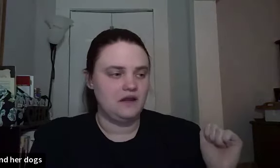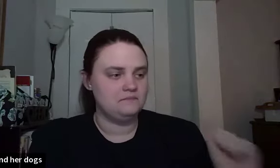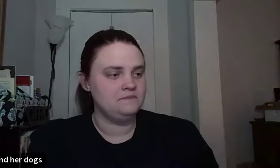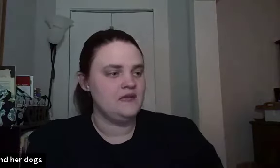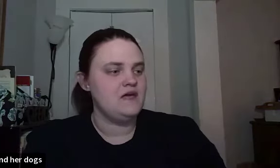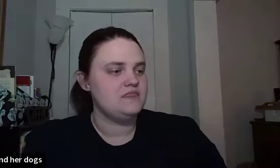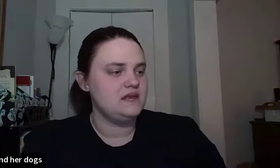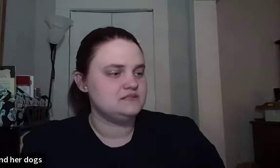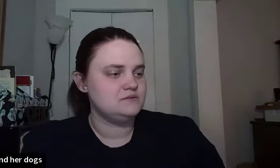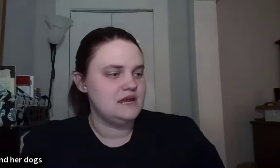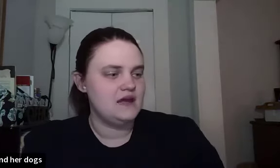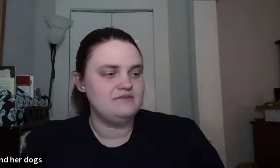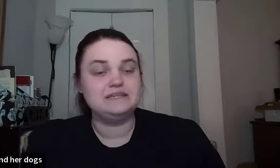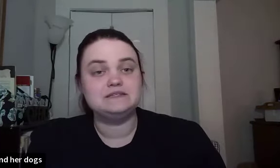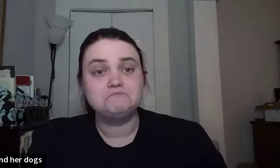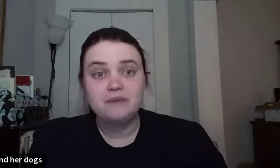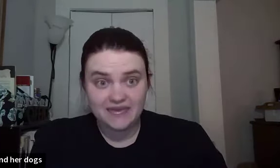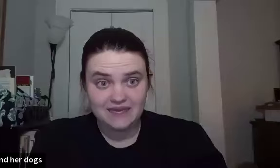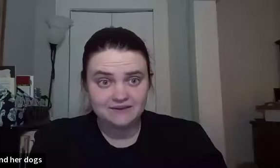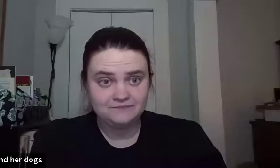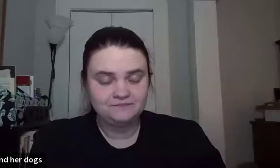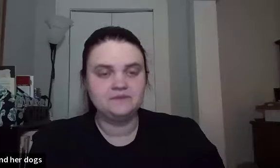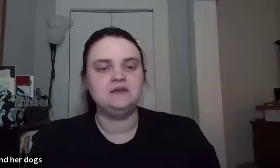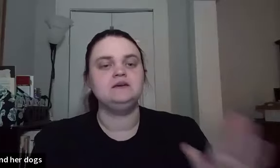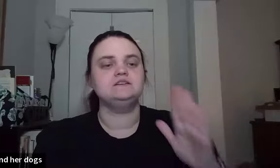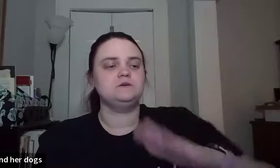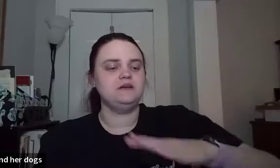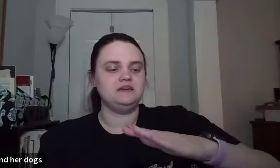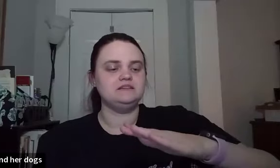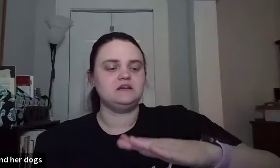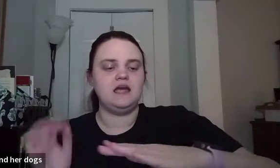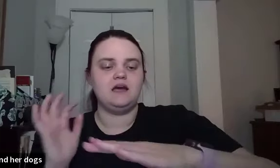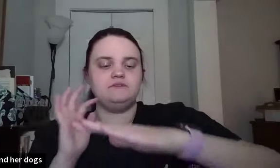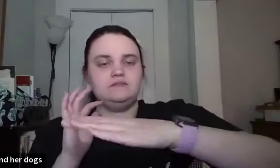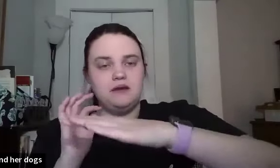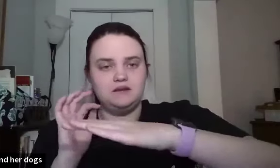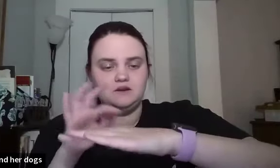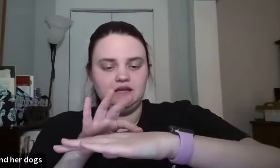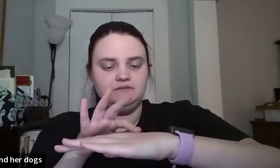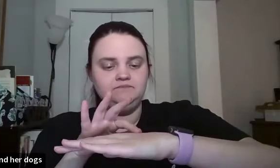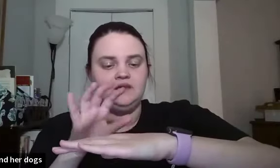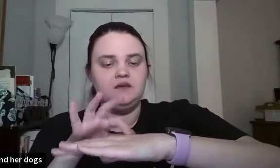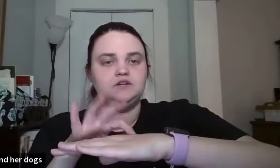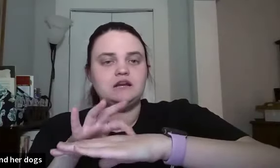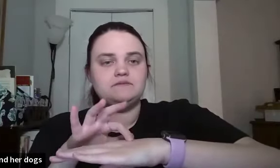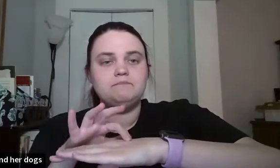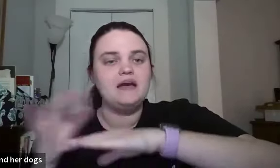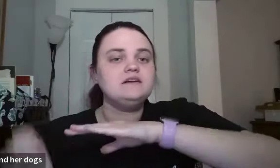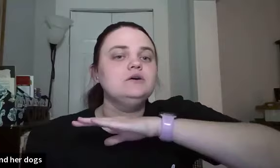Okay. The next one I have is pig. So pig is going to have, again, the back of your hand. You're going to have the back go